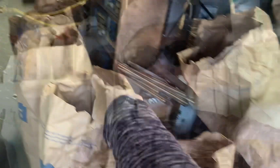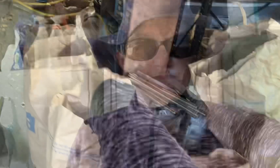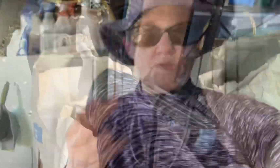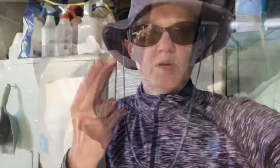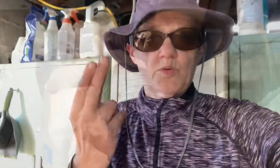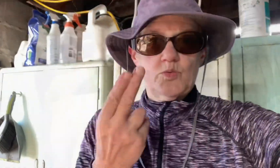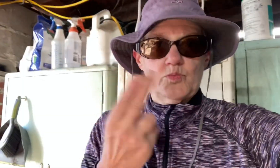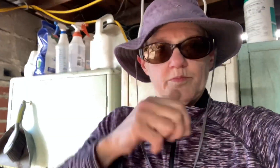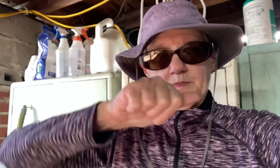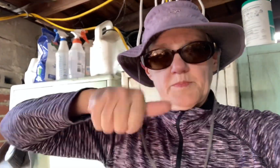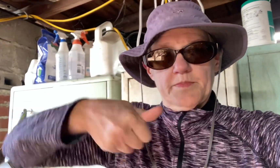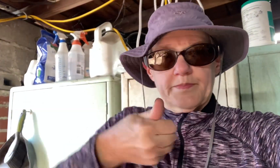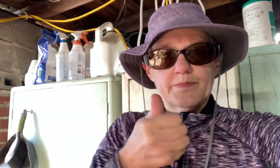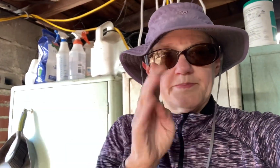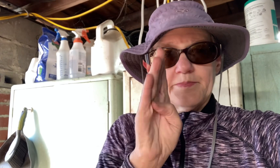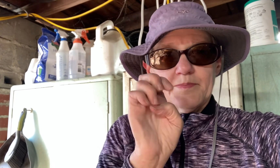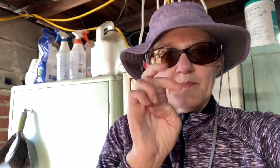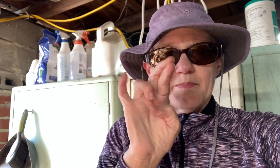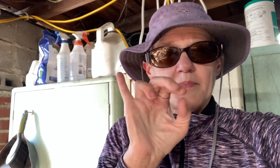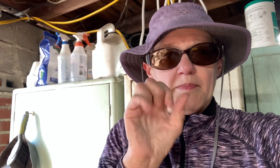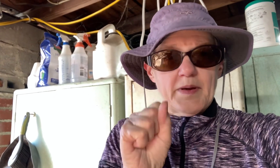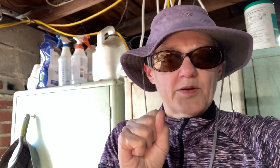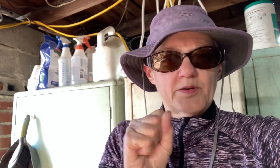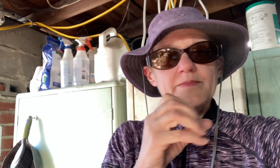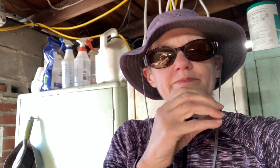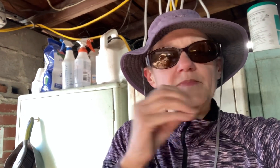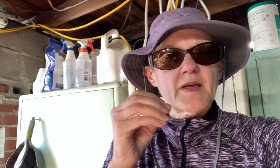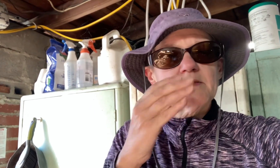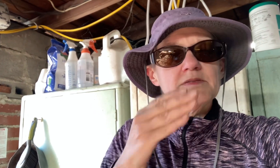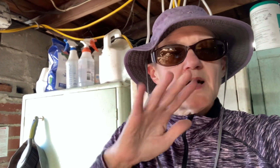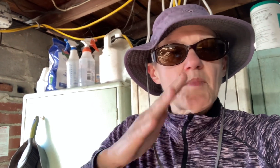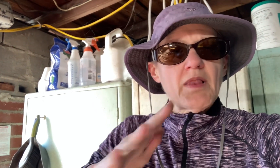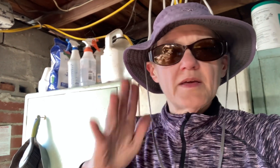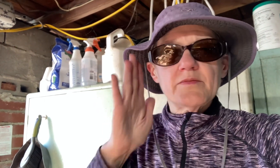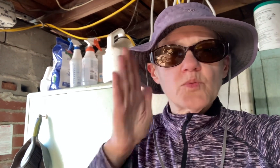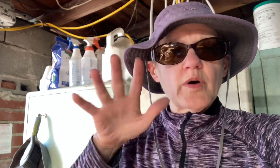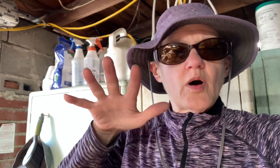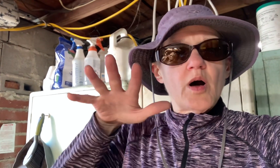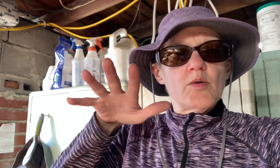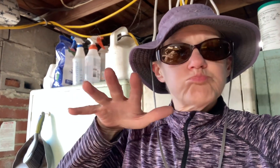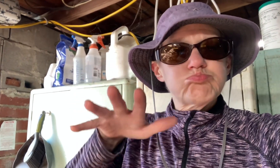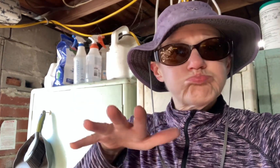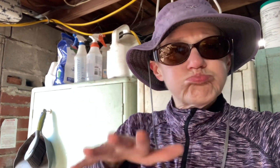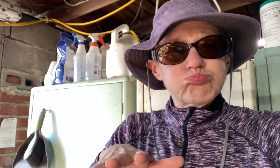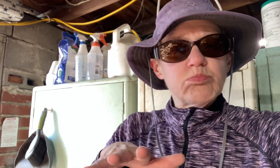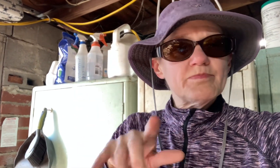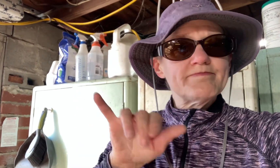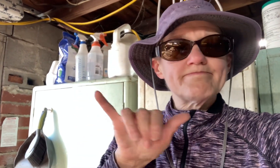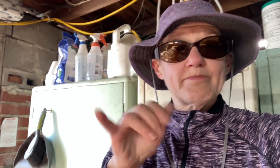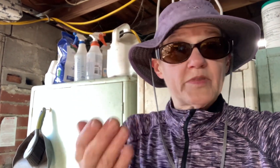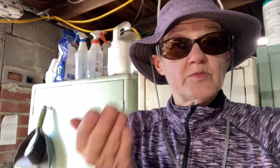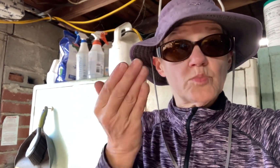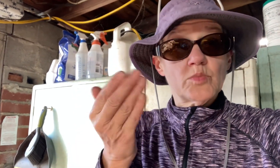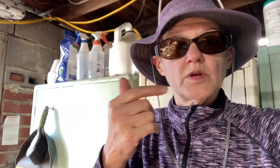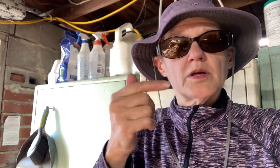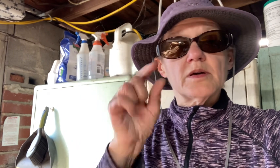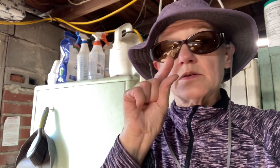And all of these bags I'm going to use behind the berries. And some of the leaves are going to settle. Like